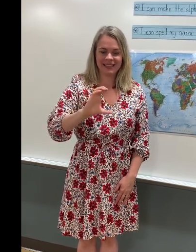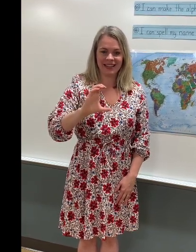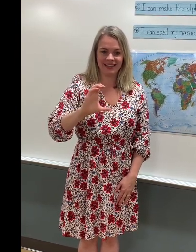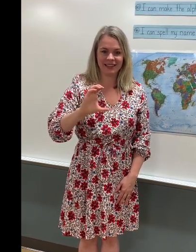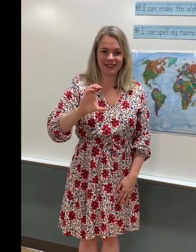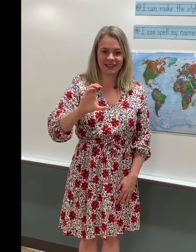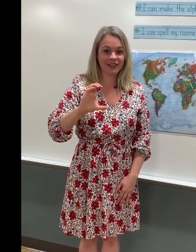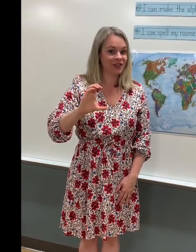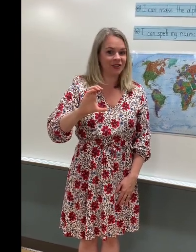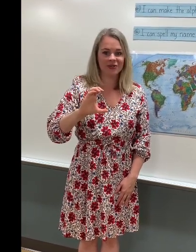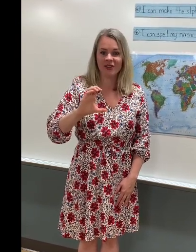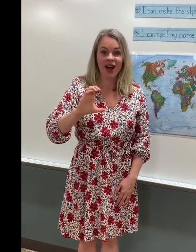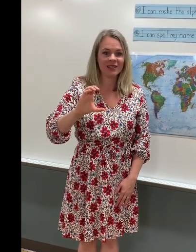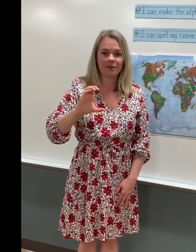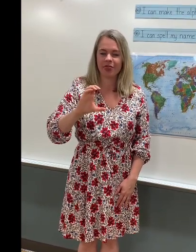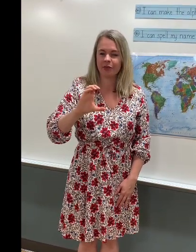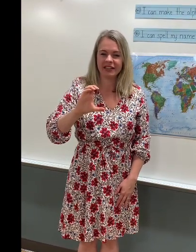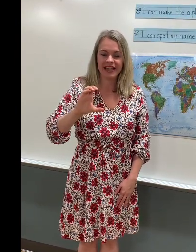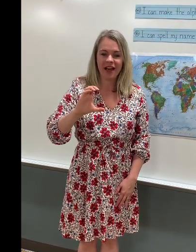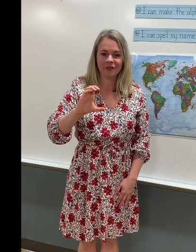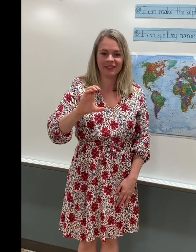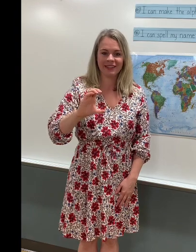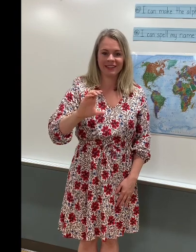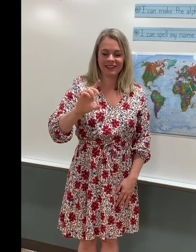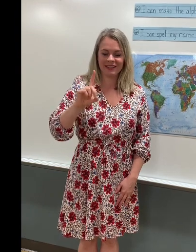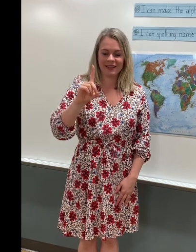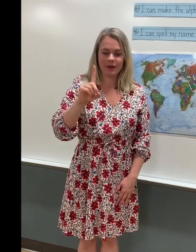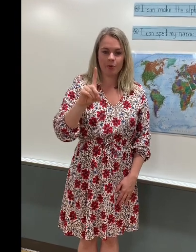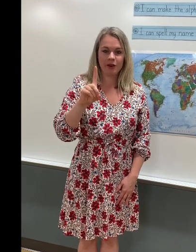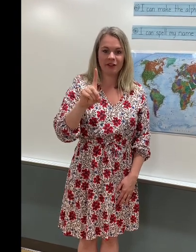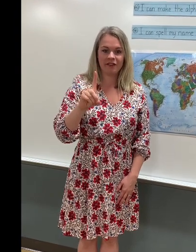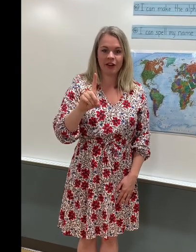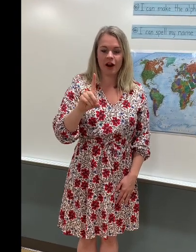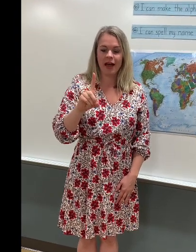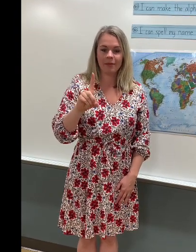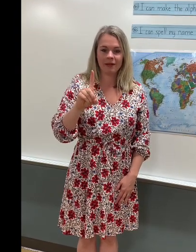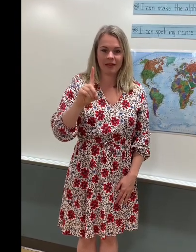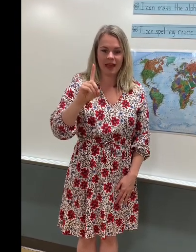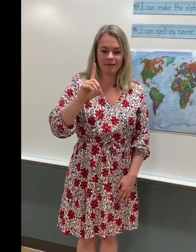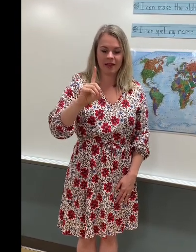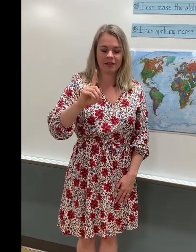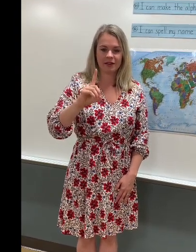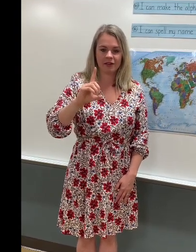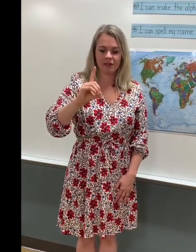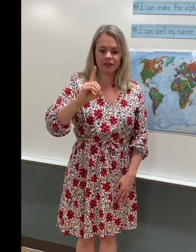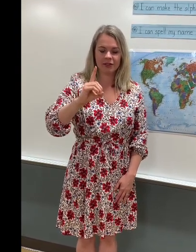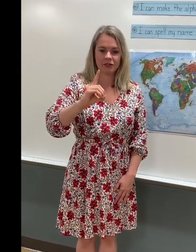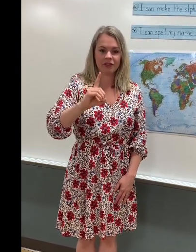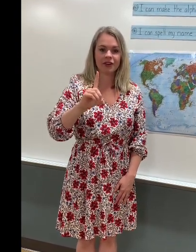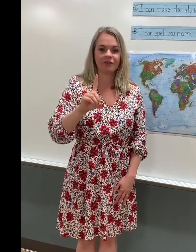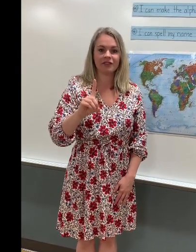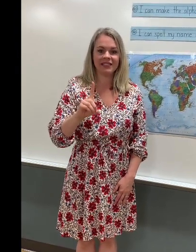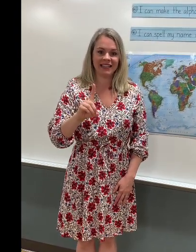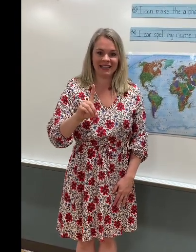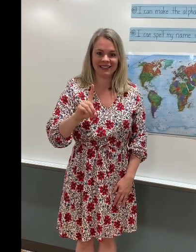C. You're doing awesome. 3 down. Pointer finger up and make a little circle here for D.